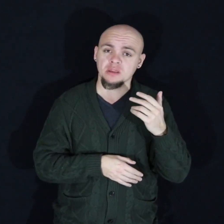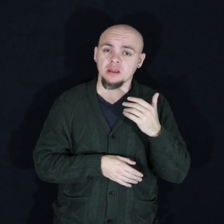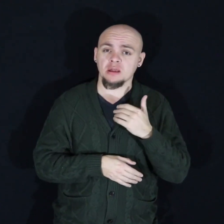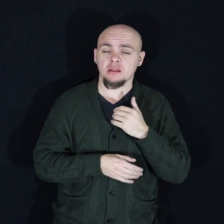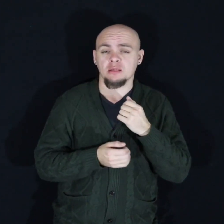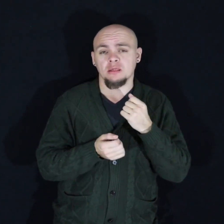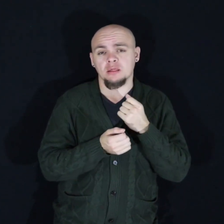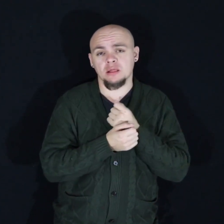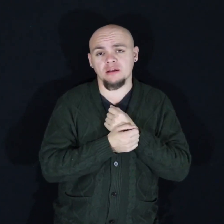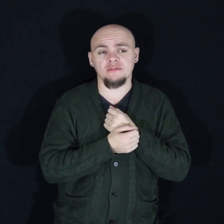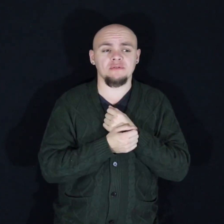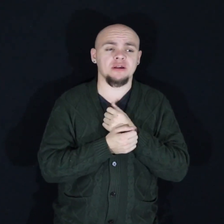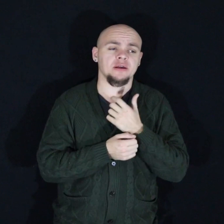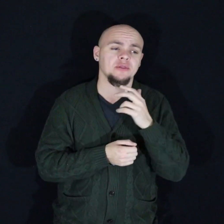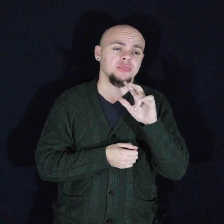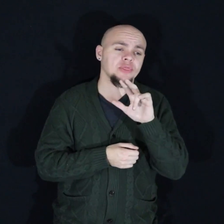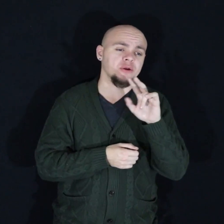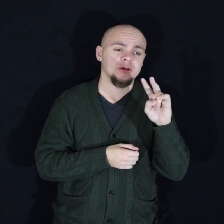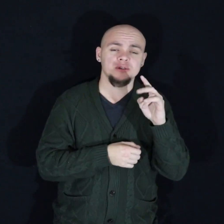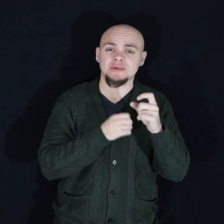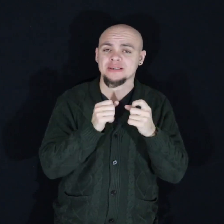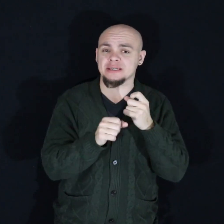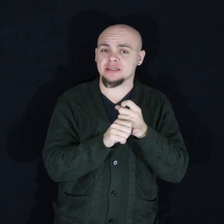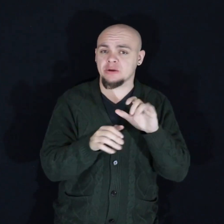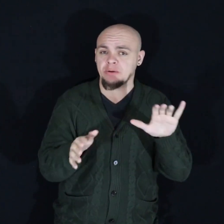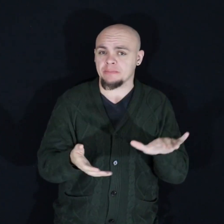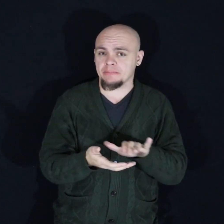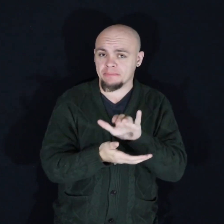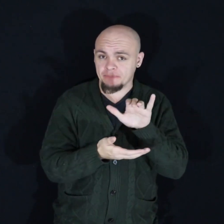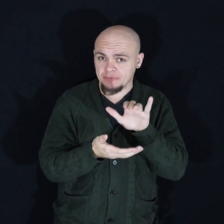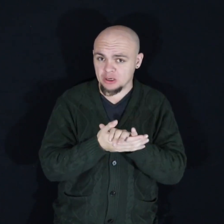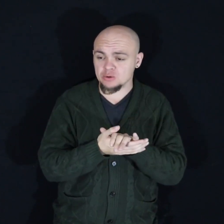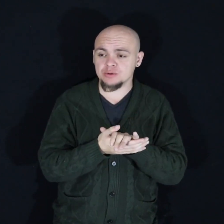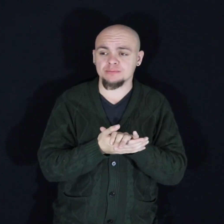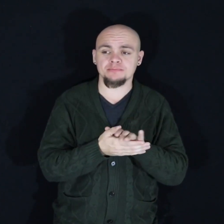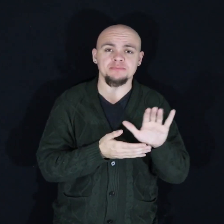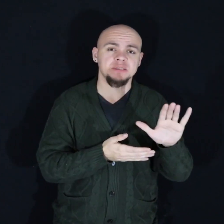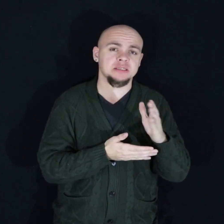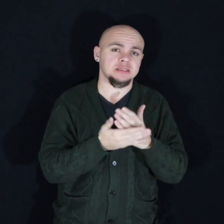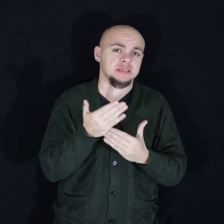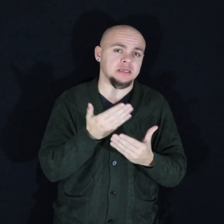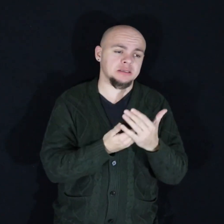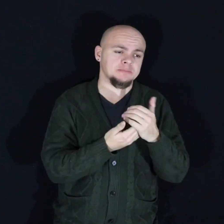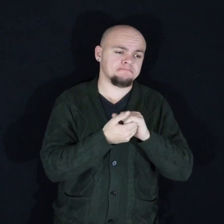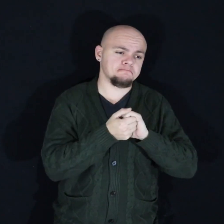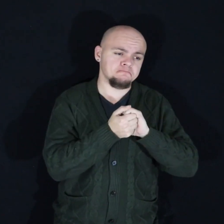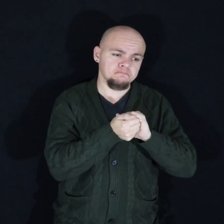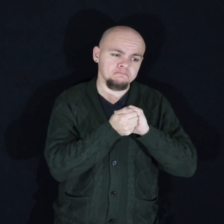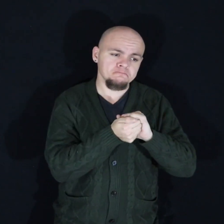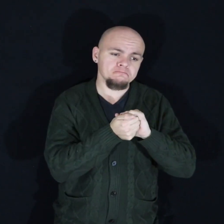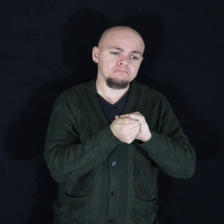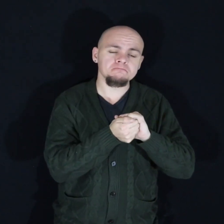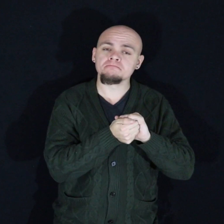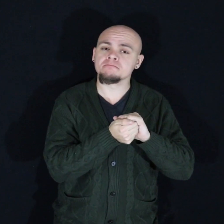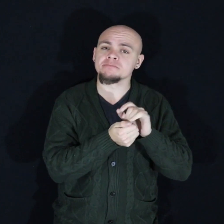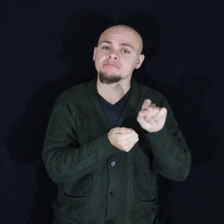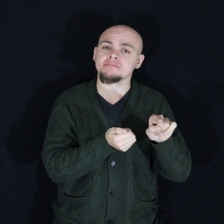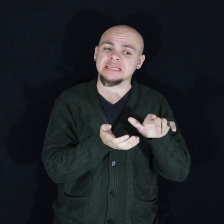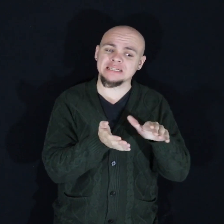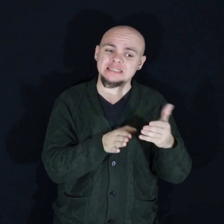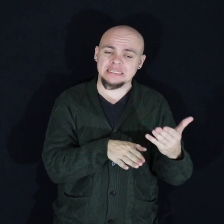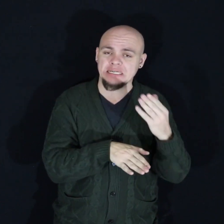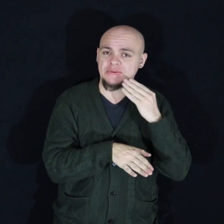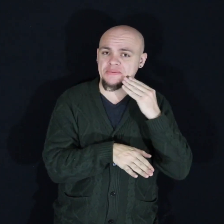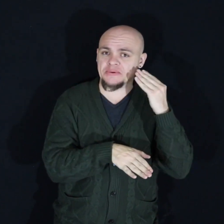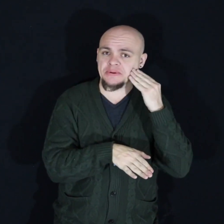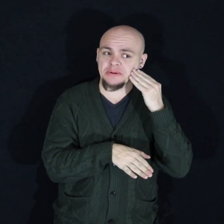happy 32-year marriage. I held his hand as he passed away in our home after